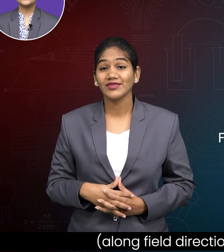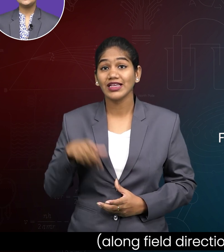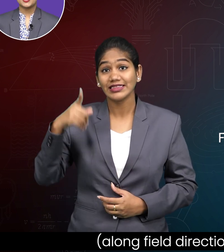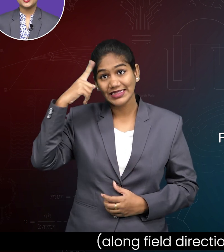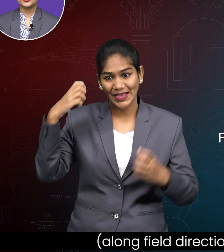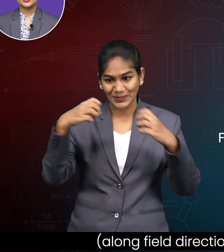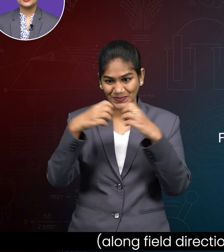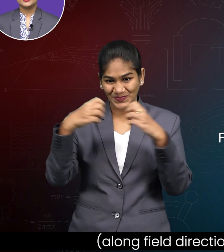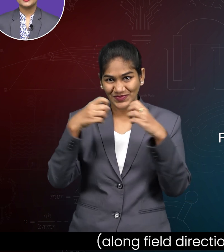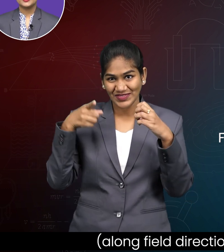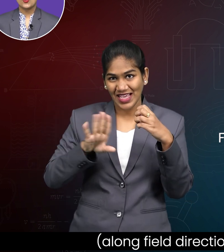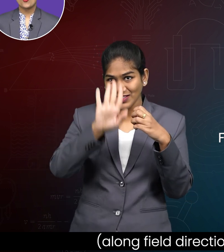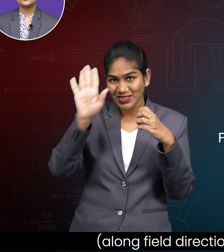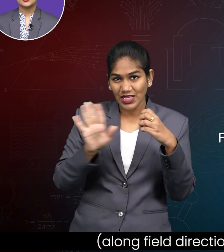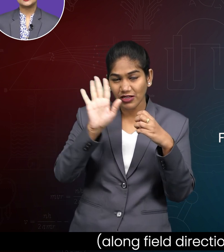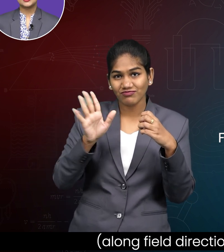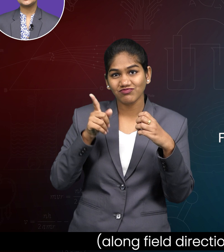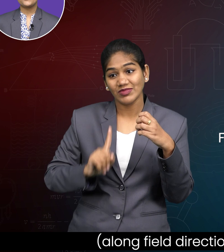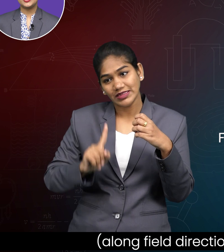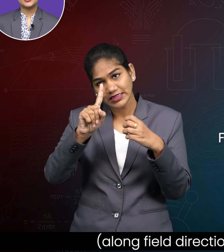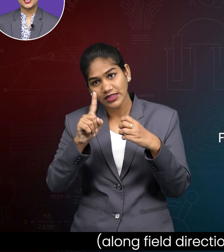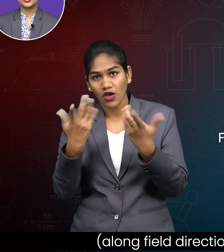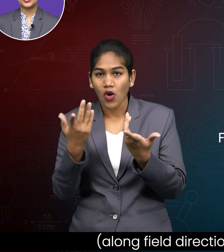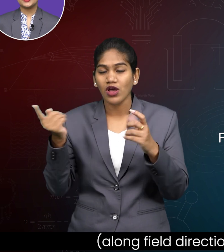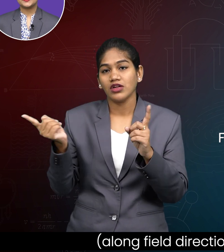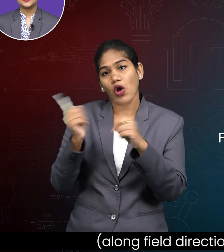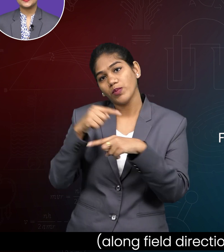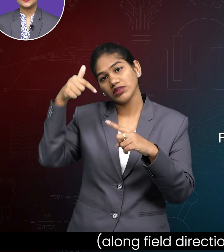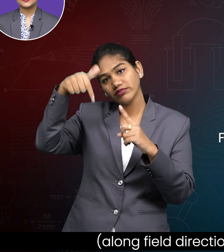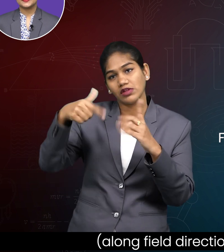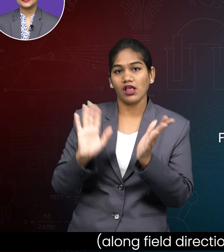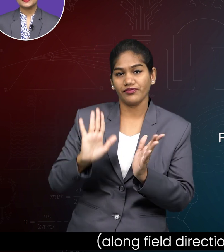Along field direction or against field direction.